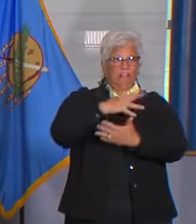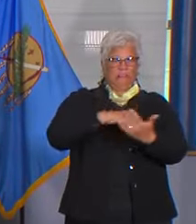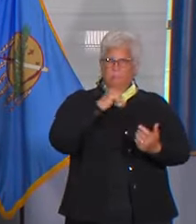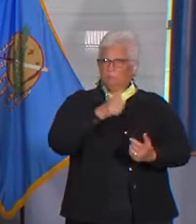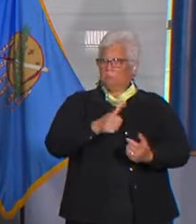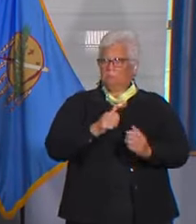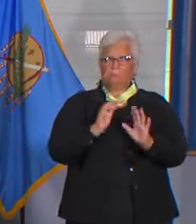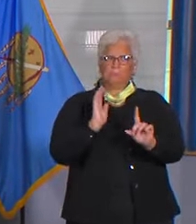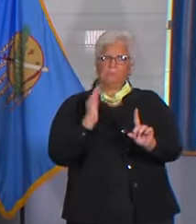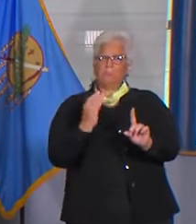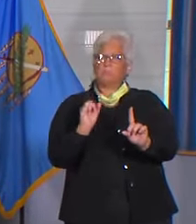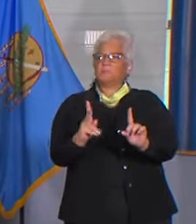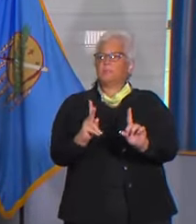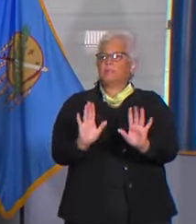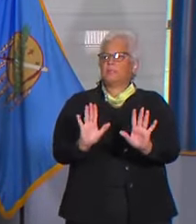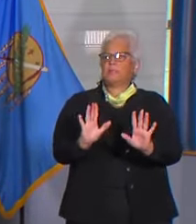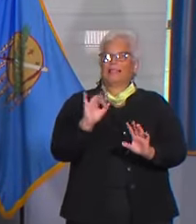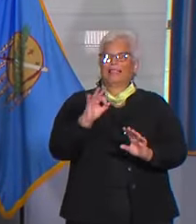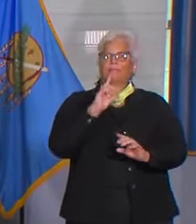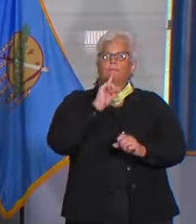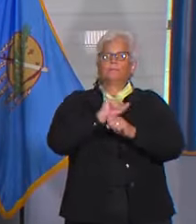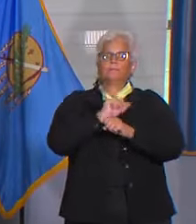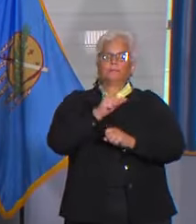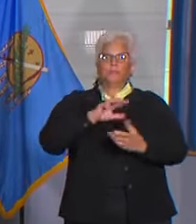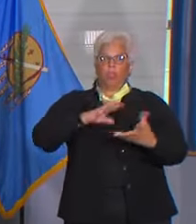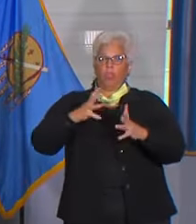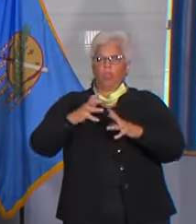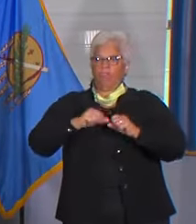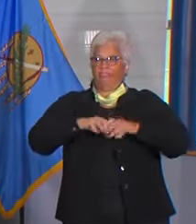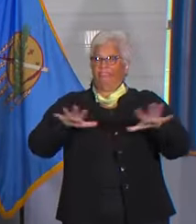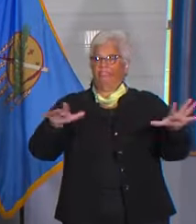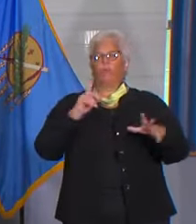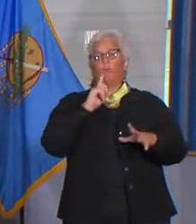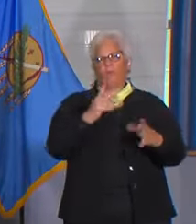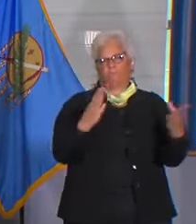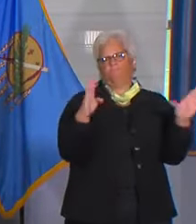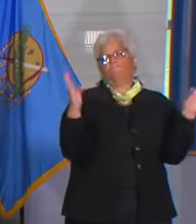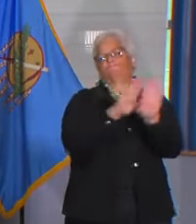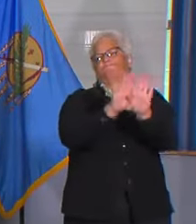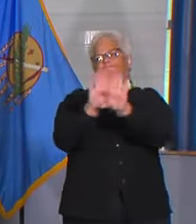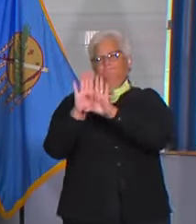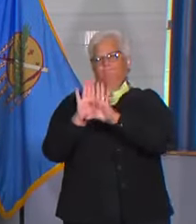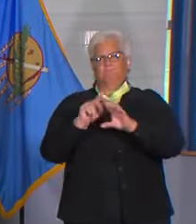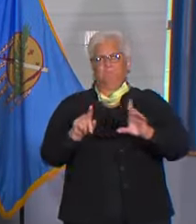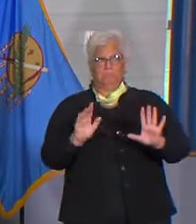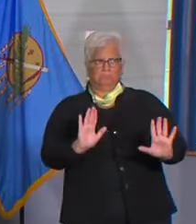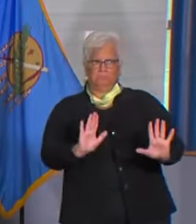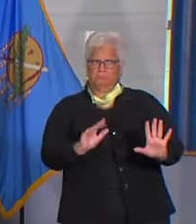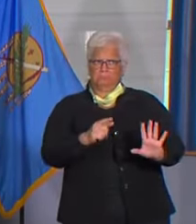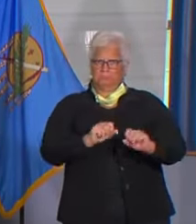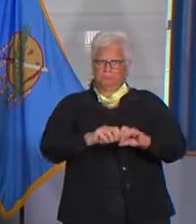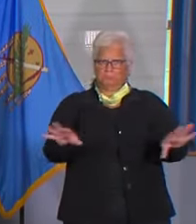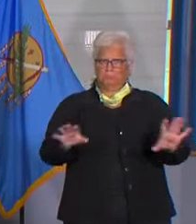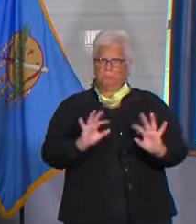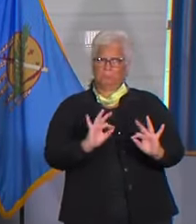the orders that we've put in place, whether it's my executive orders or the mask ordinance put in